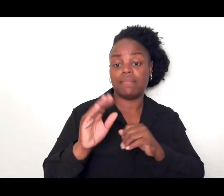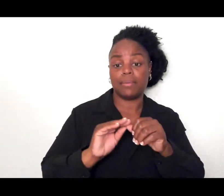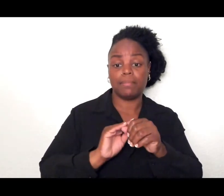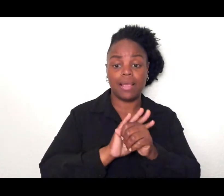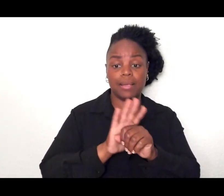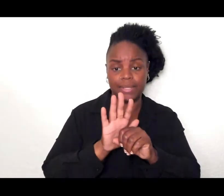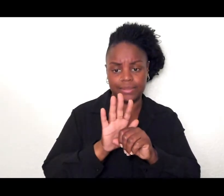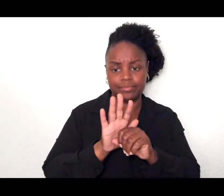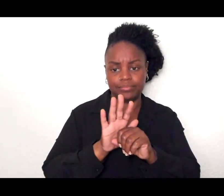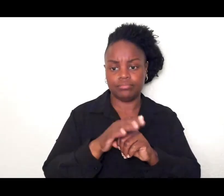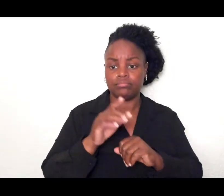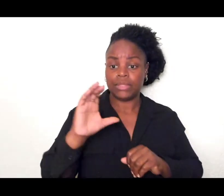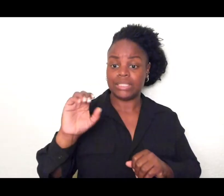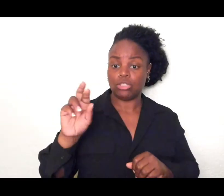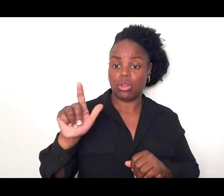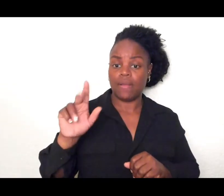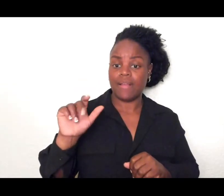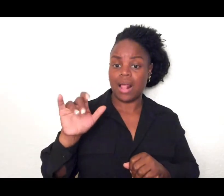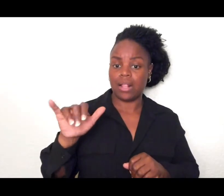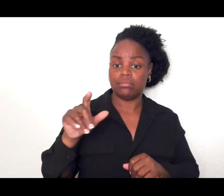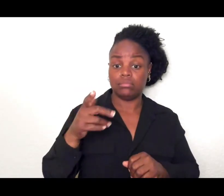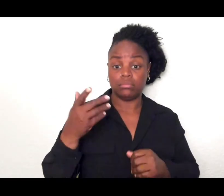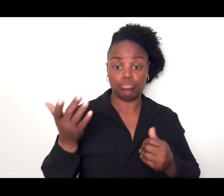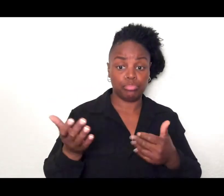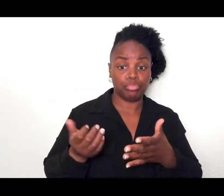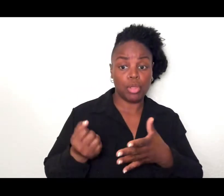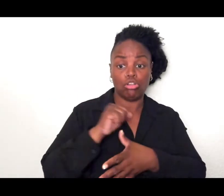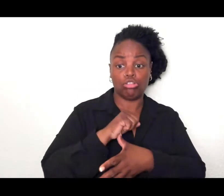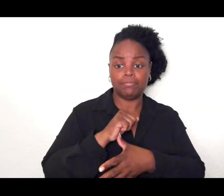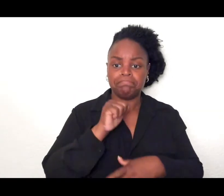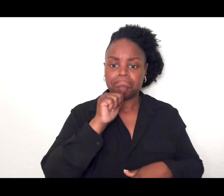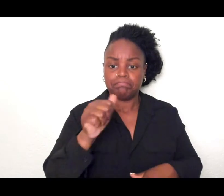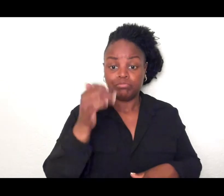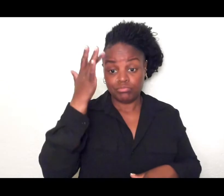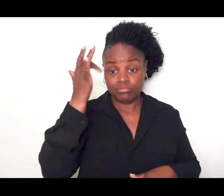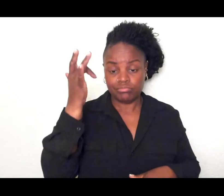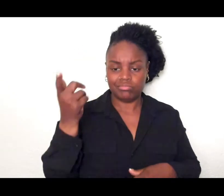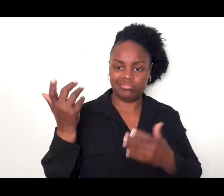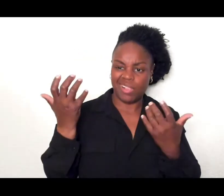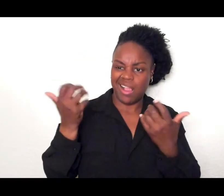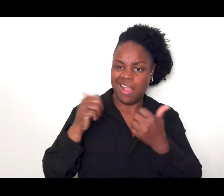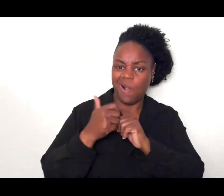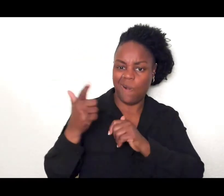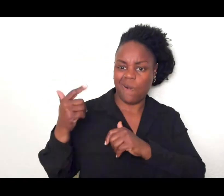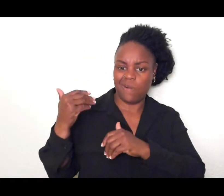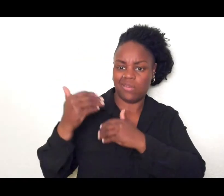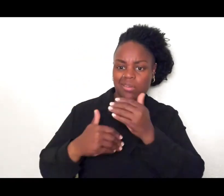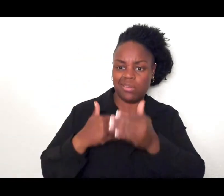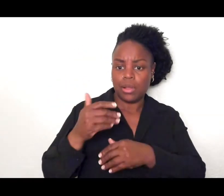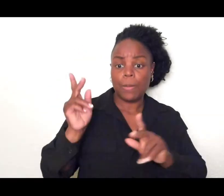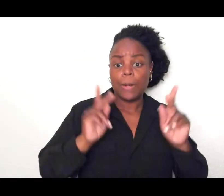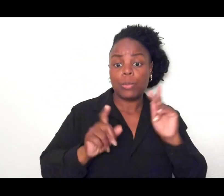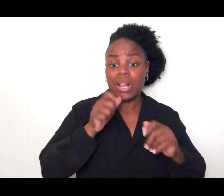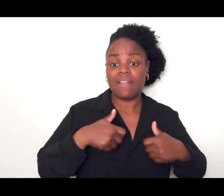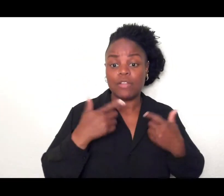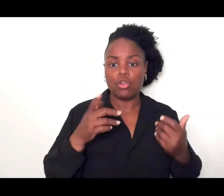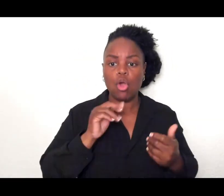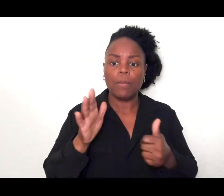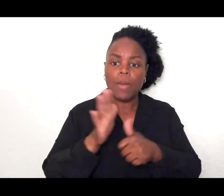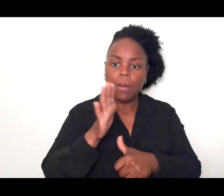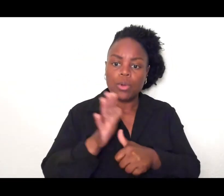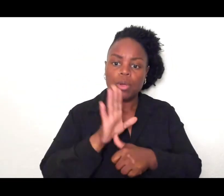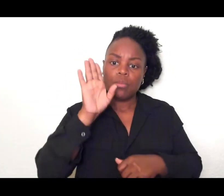the ones that are the most impacted. We're kind of right at that nexus of environmental racism. You know, those of